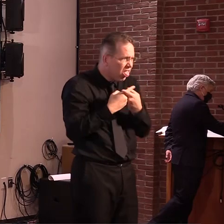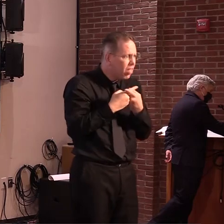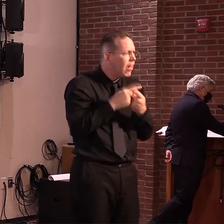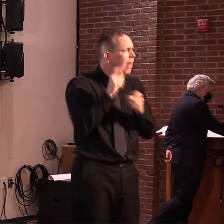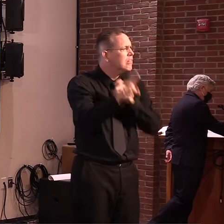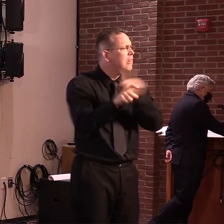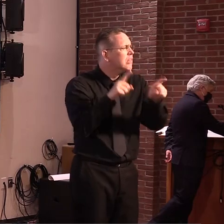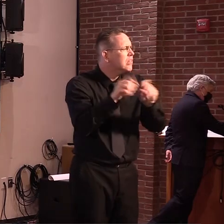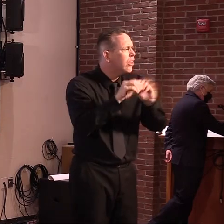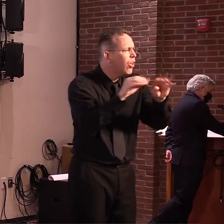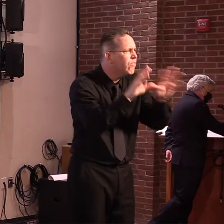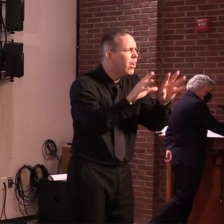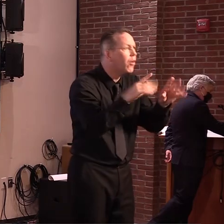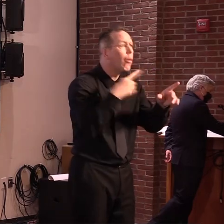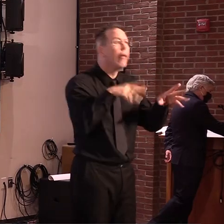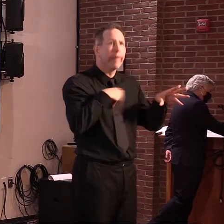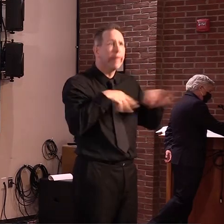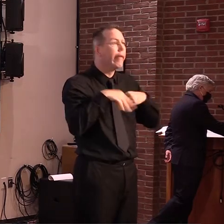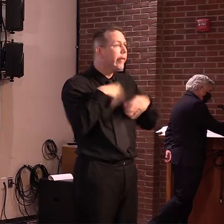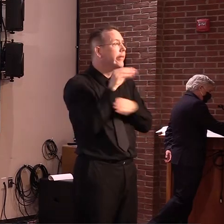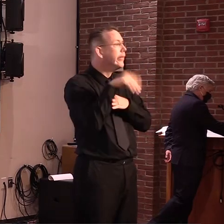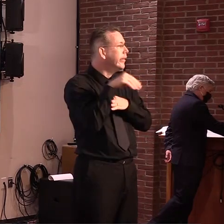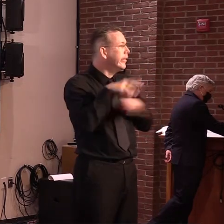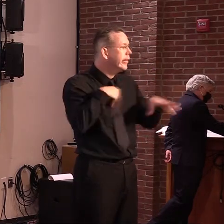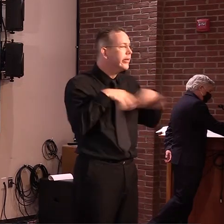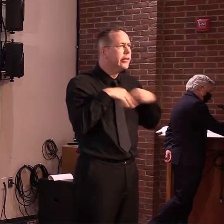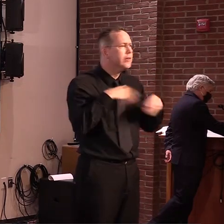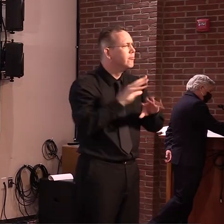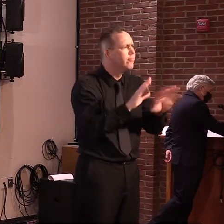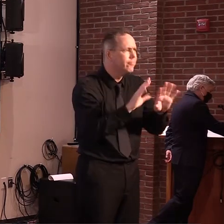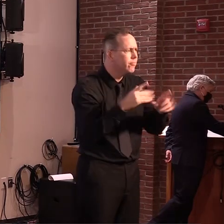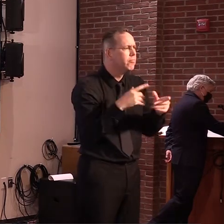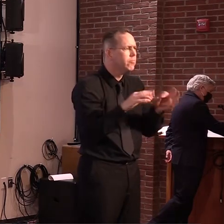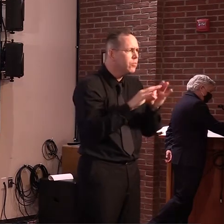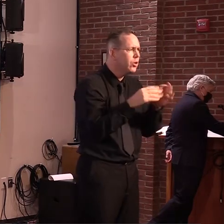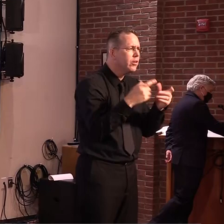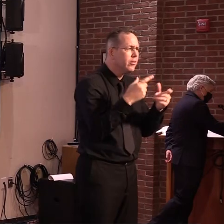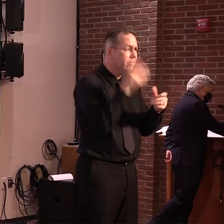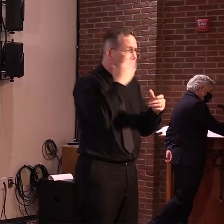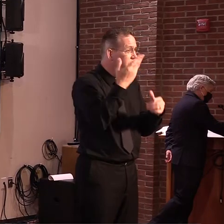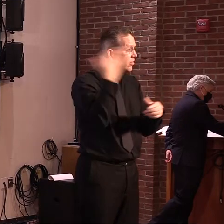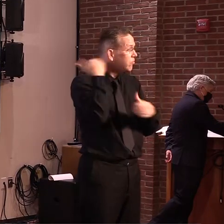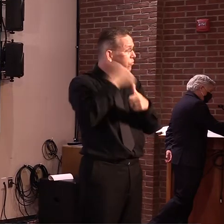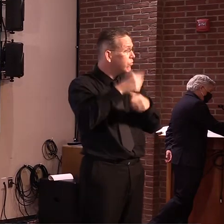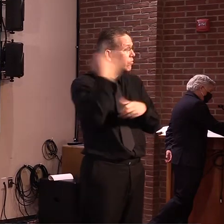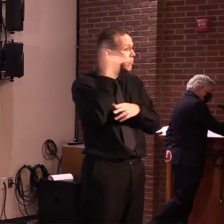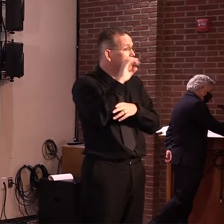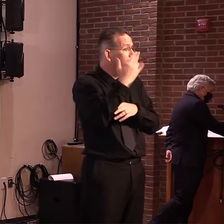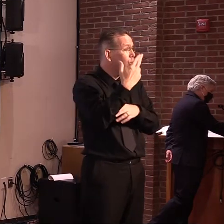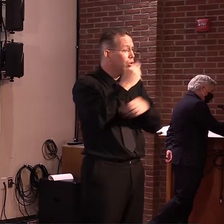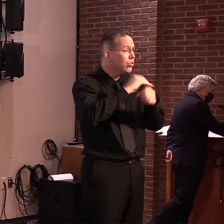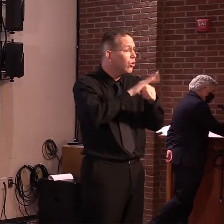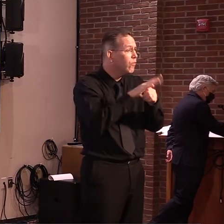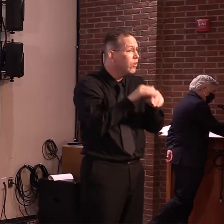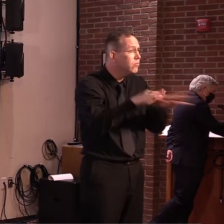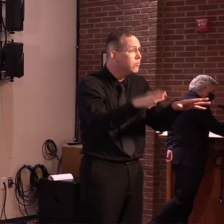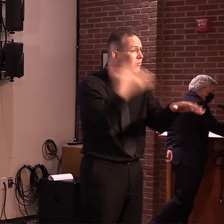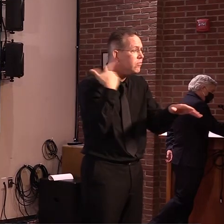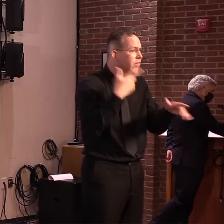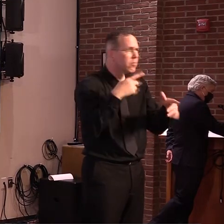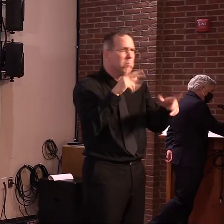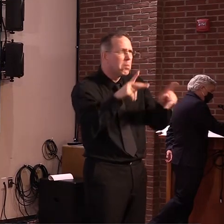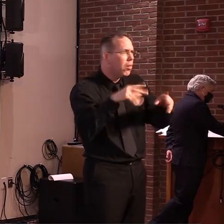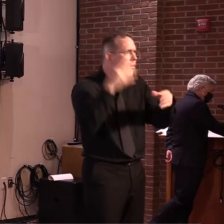part of the evolution process is we look back and go, we get it now. And so I showed